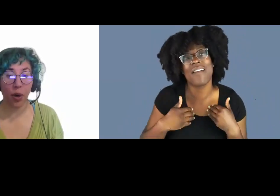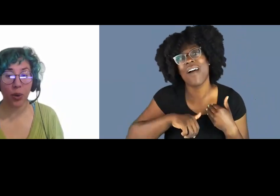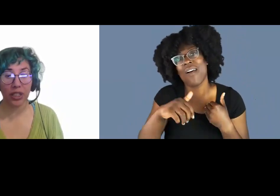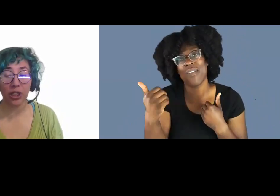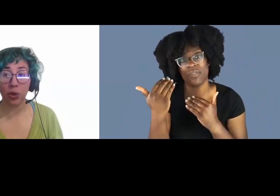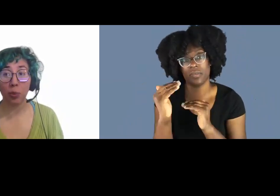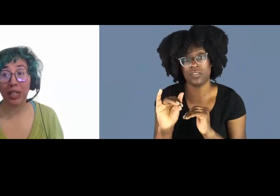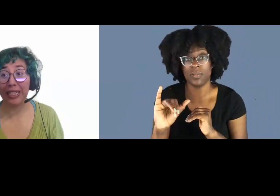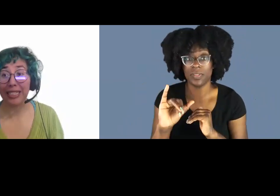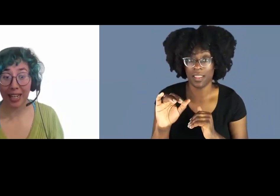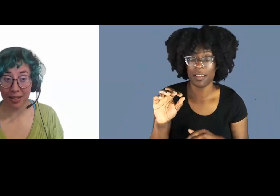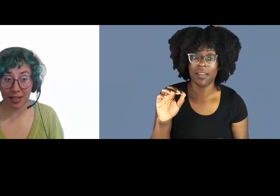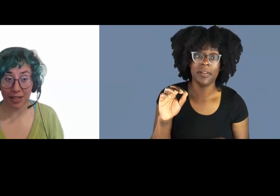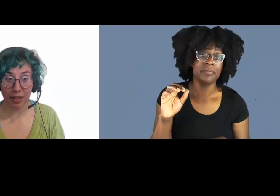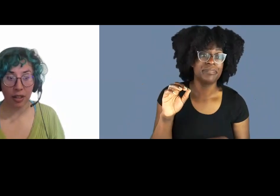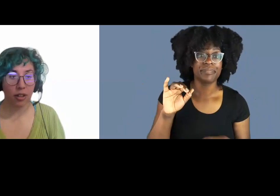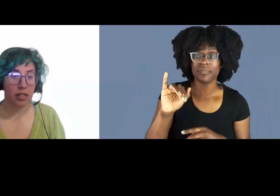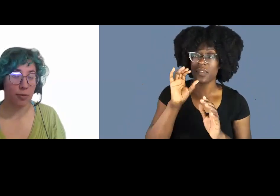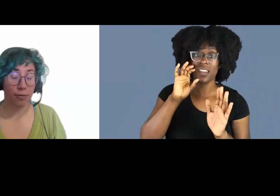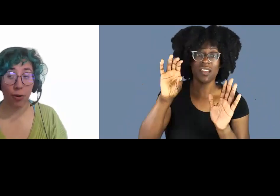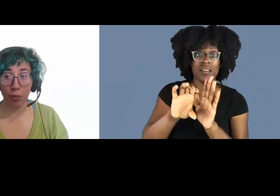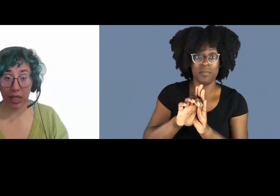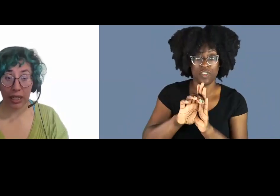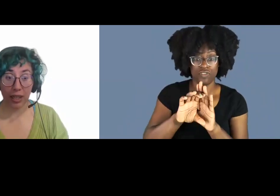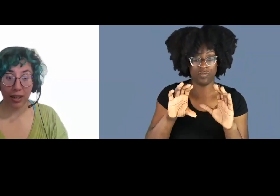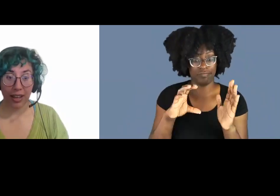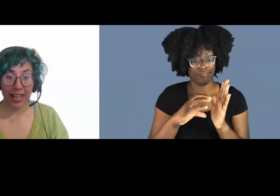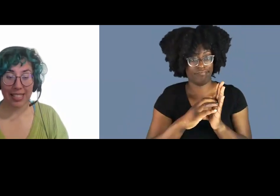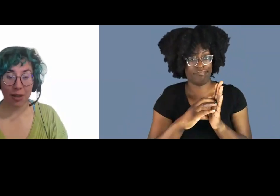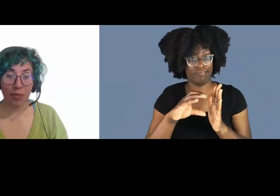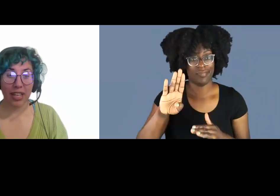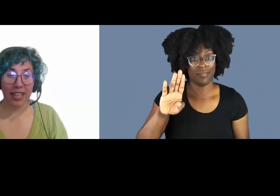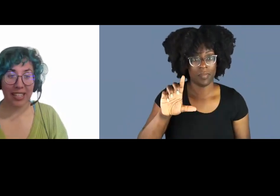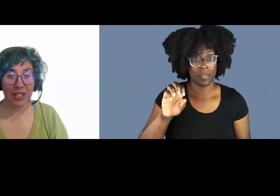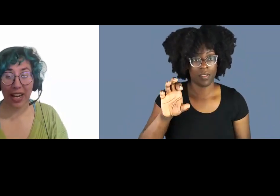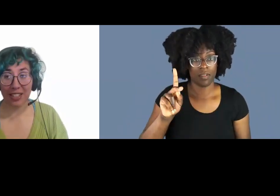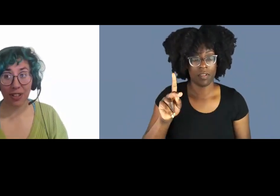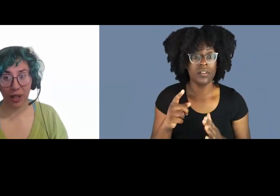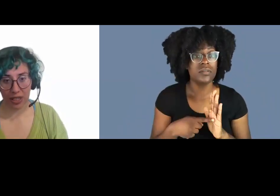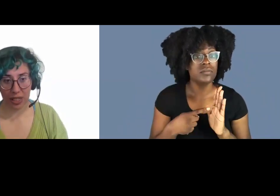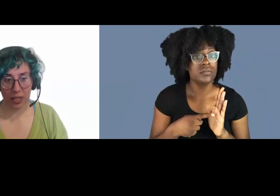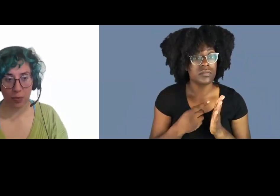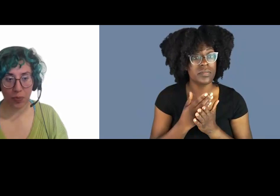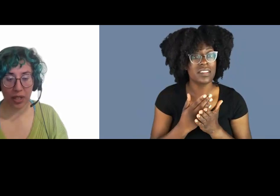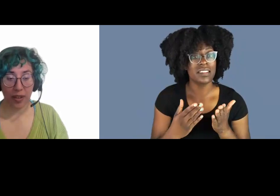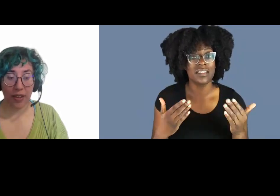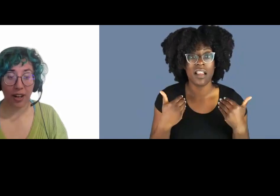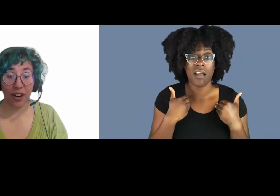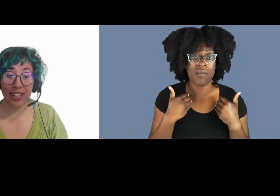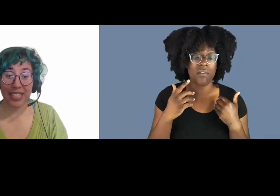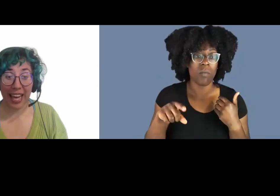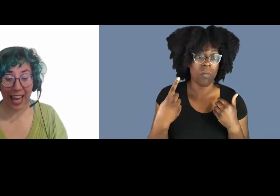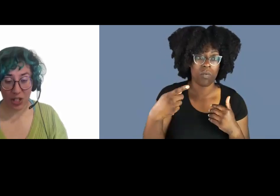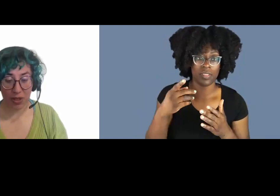that only show plain text, some formatting, and some interactive content. There